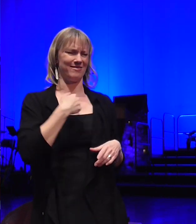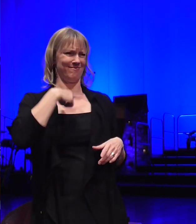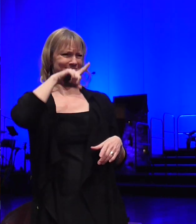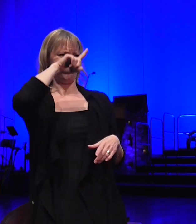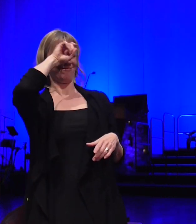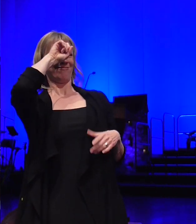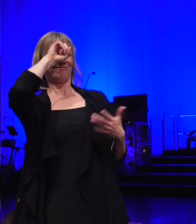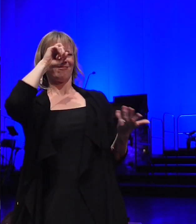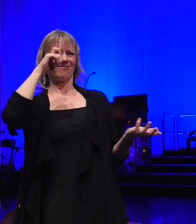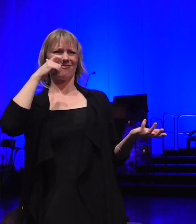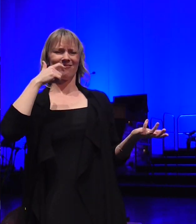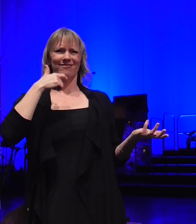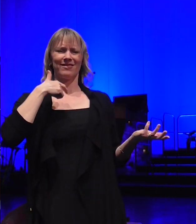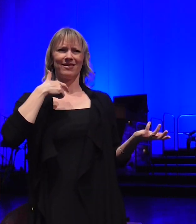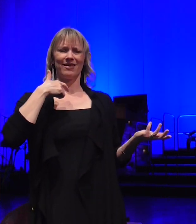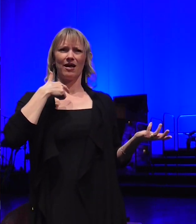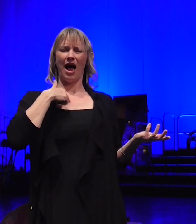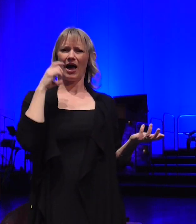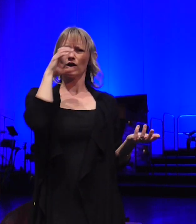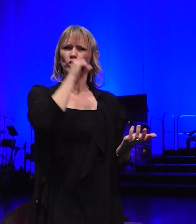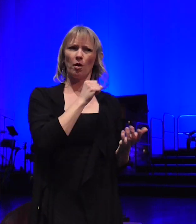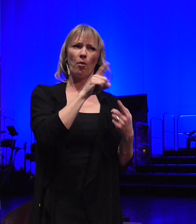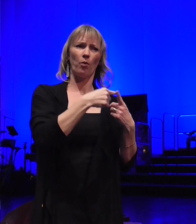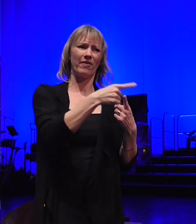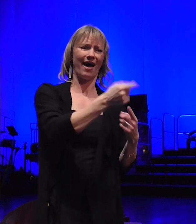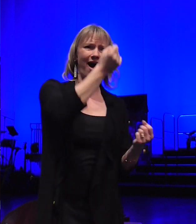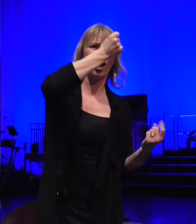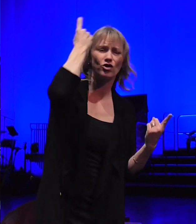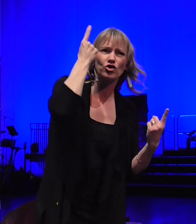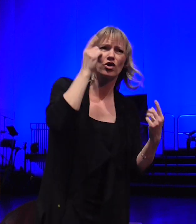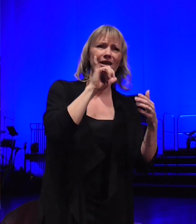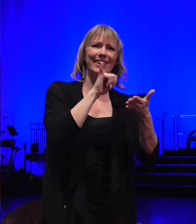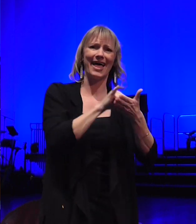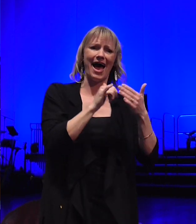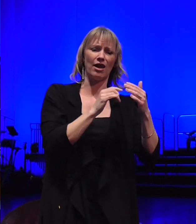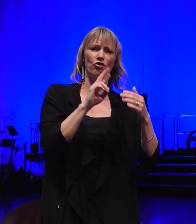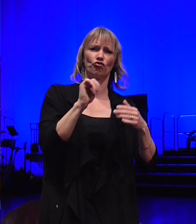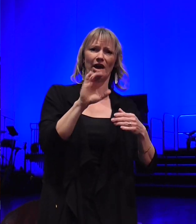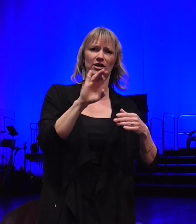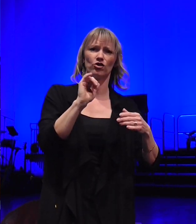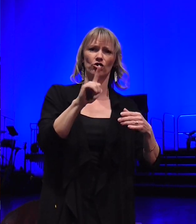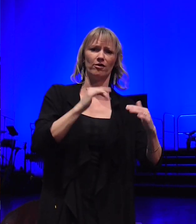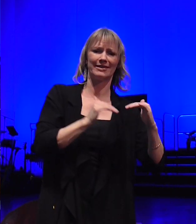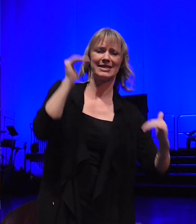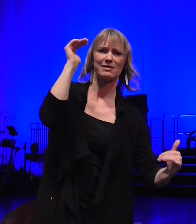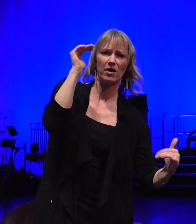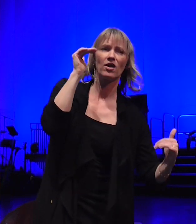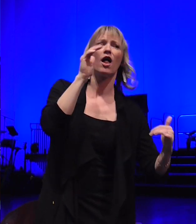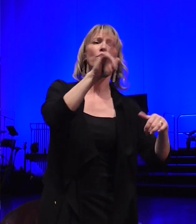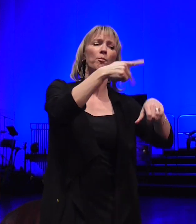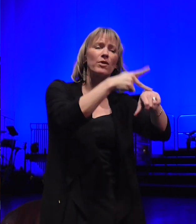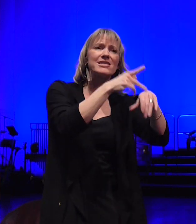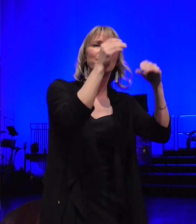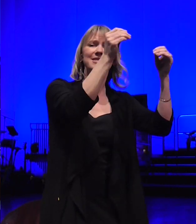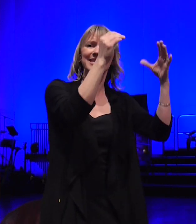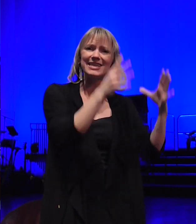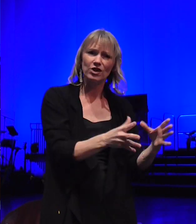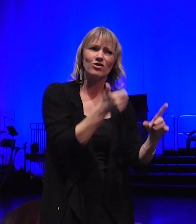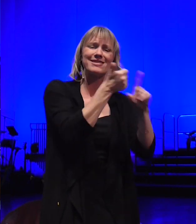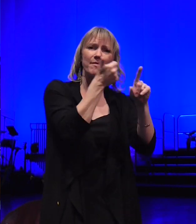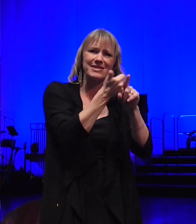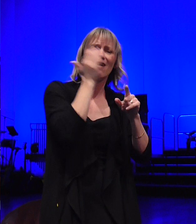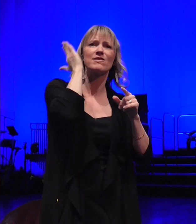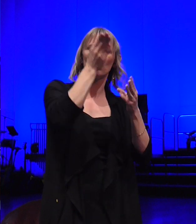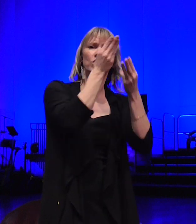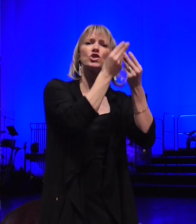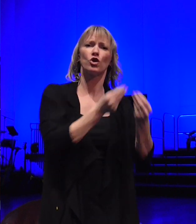my assumption was that once they understood how significant the racial disparities were in their schools, the principals and teachers would come up with